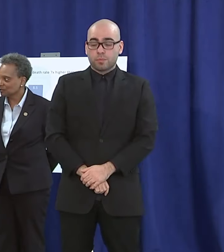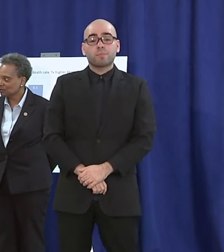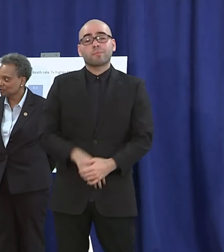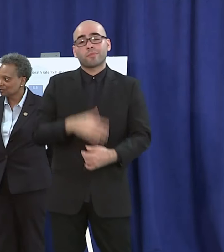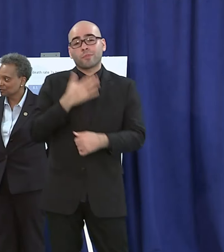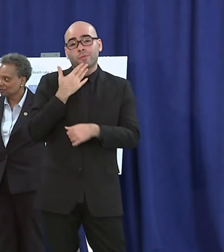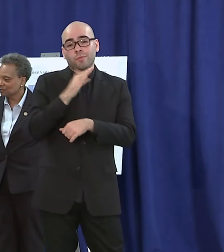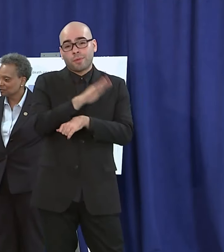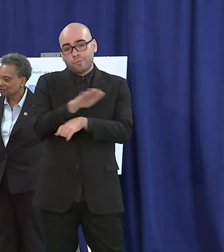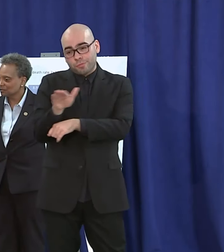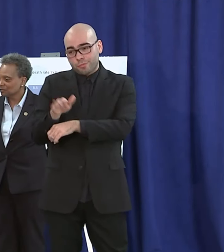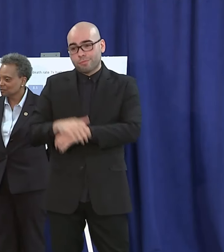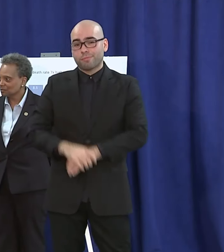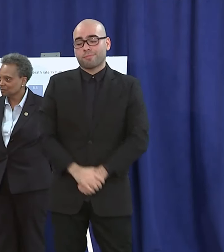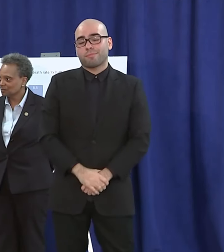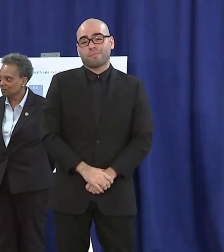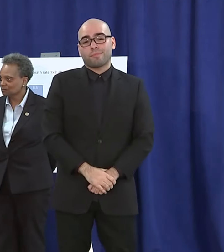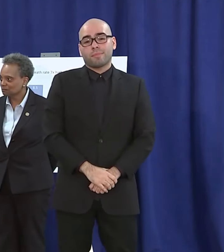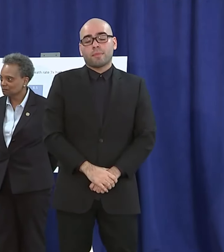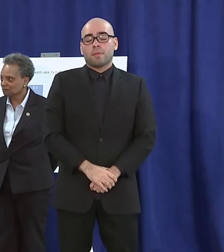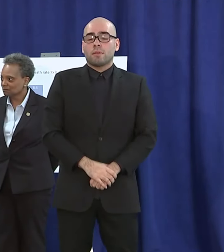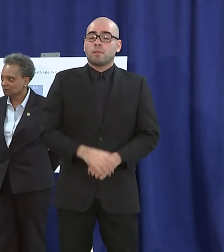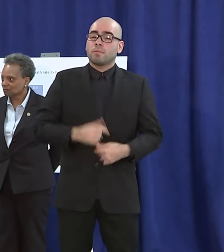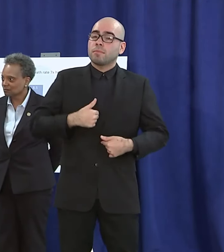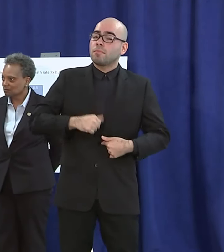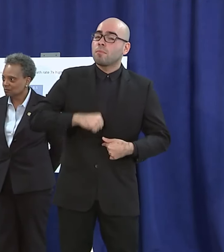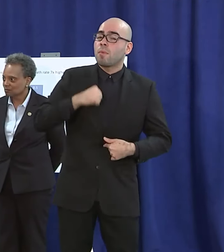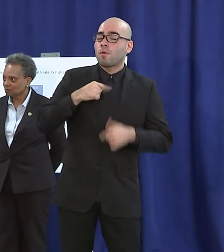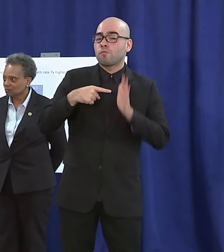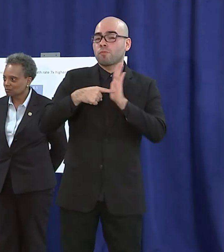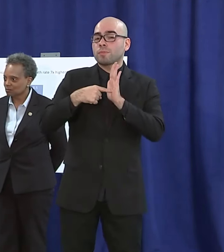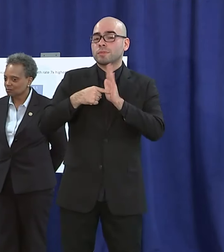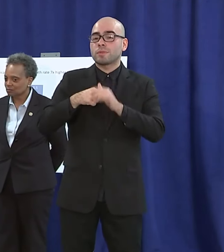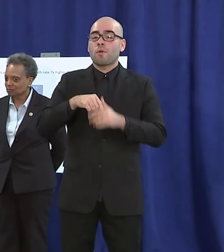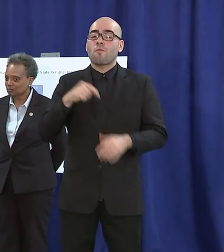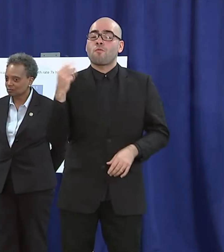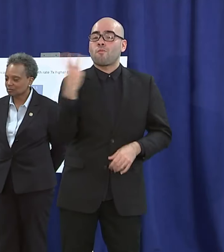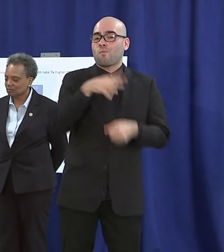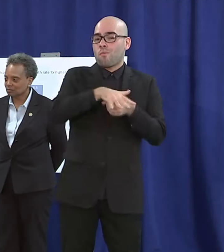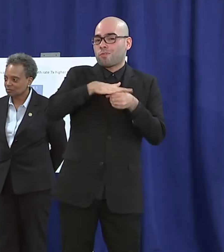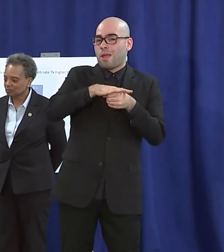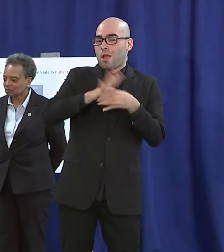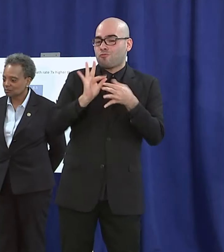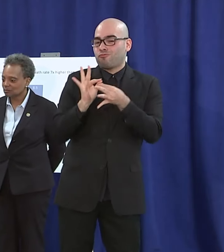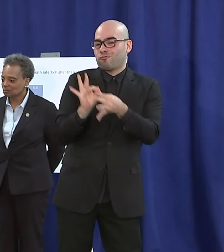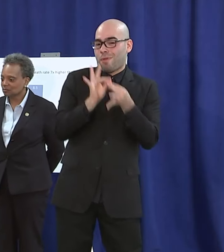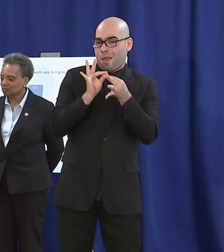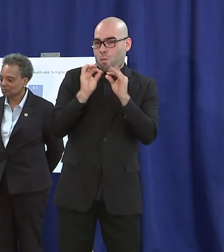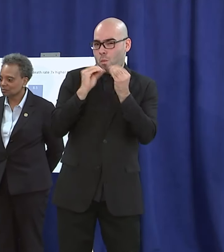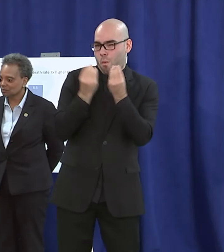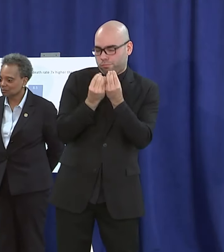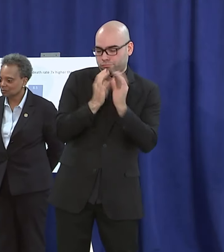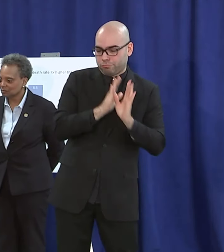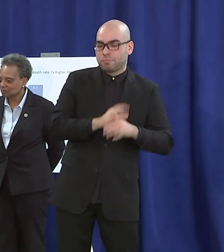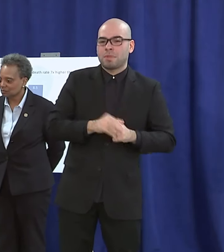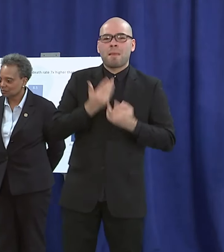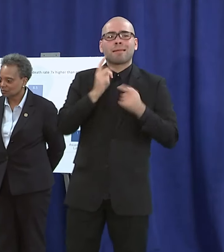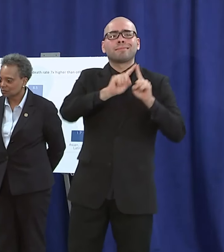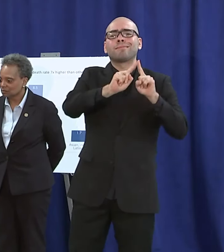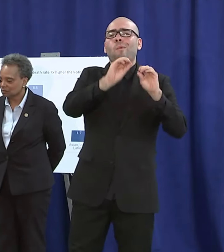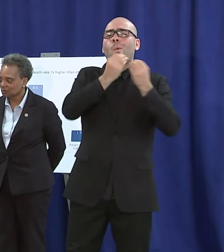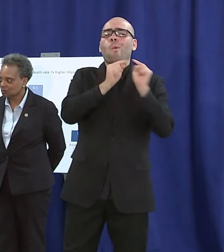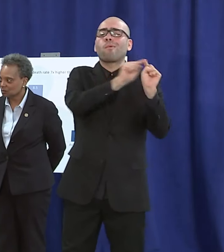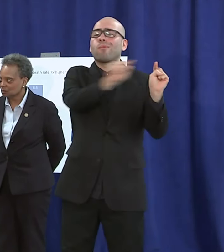Good afternoon. I'm proud to represent Westside United and many organizations who are partners in